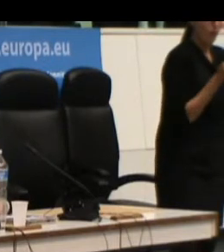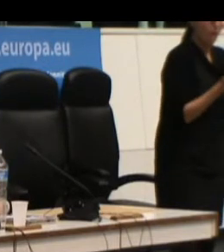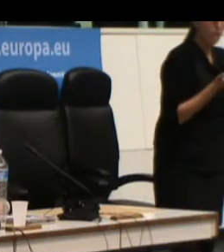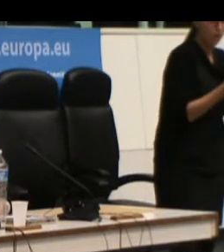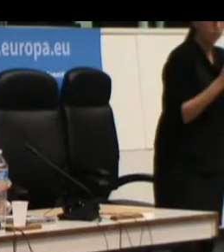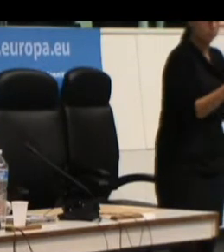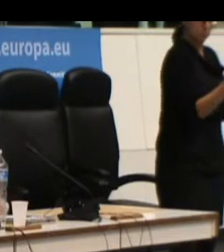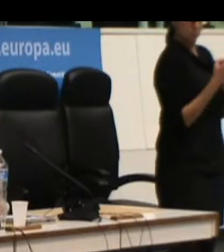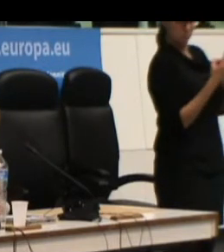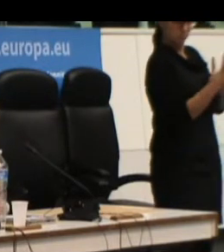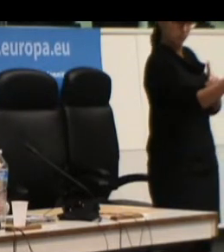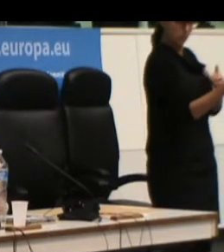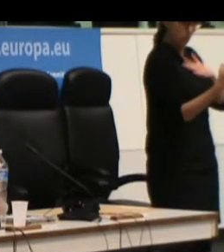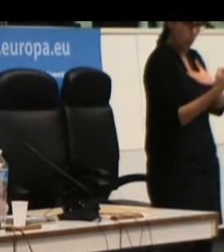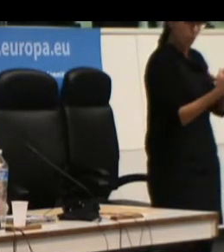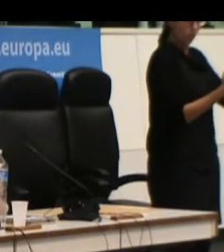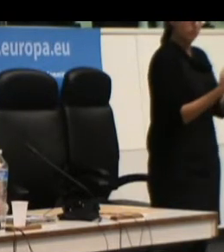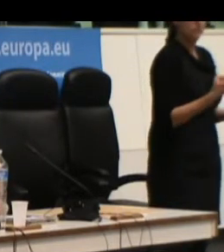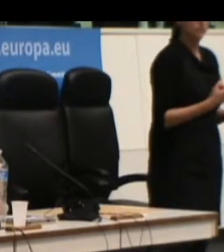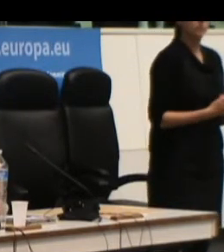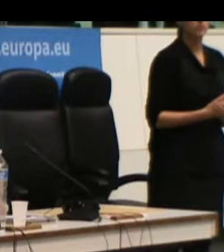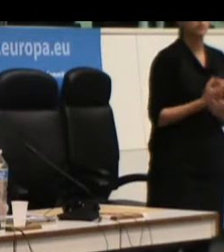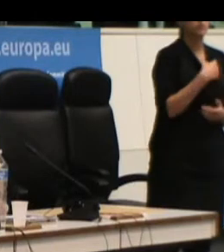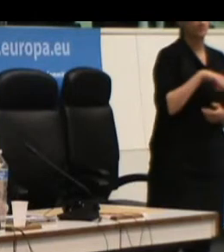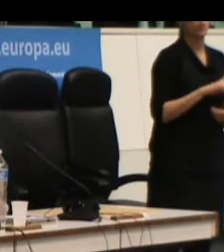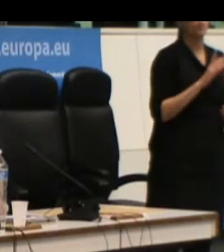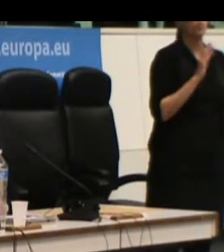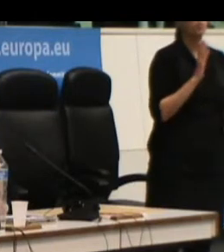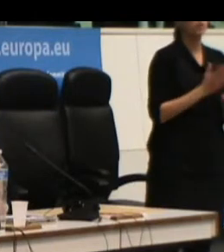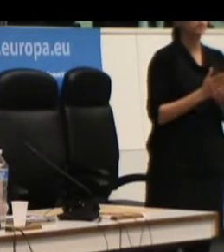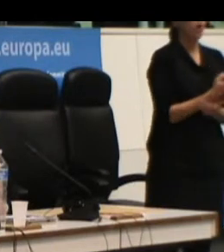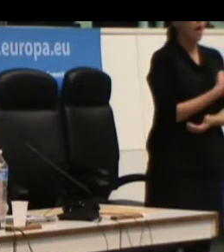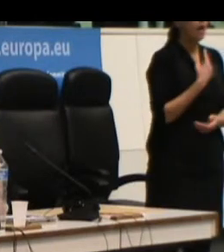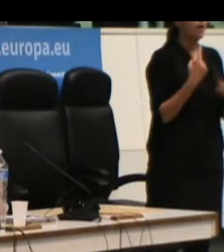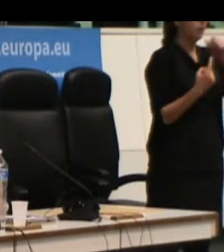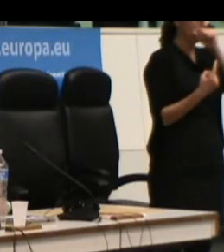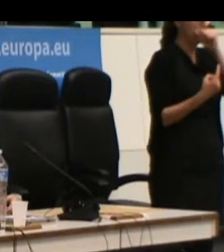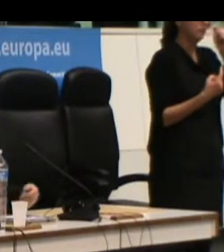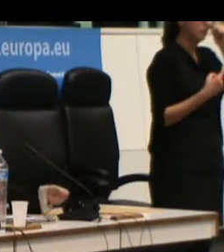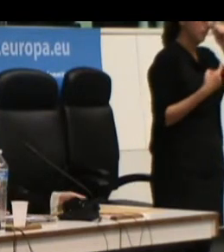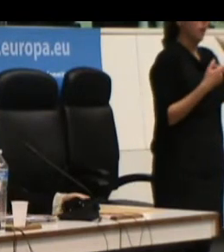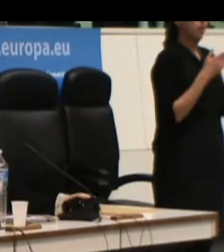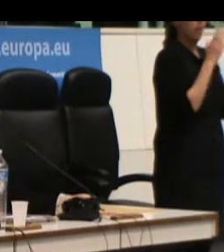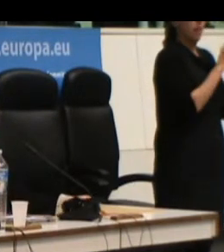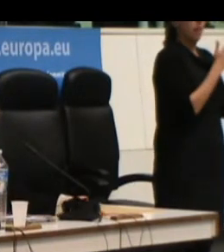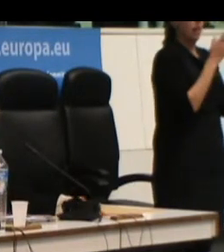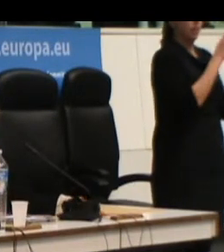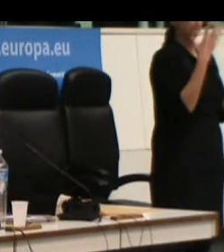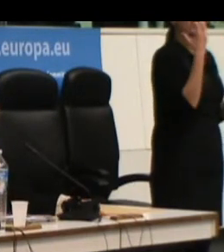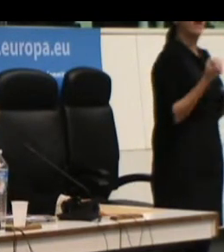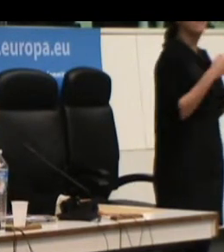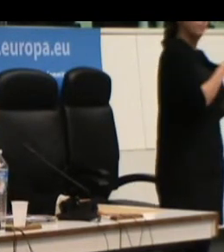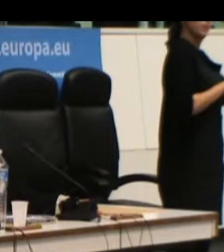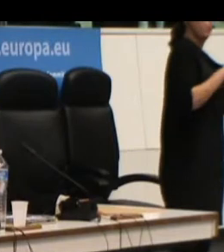I guess we really want to make sure that our libraries are smart libraries. And so, as well as the People's Network